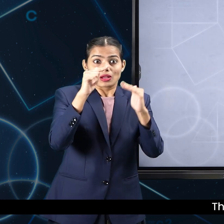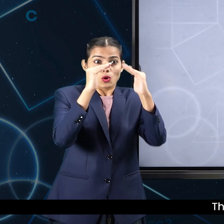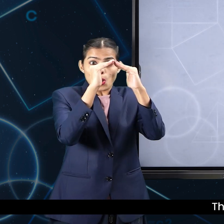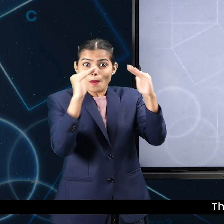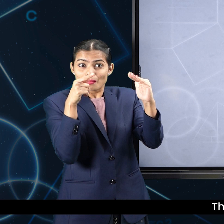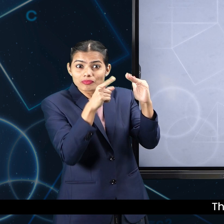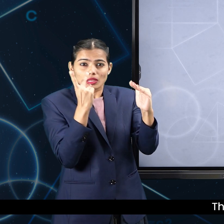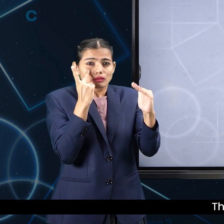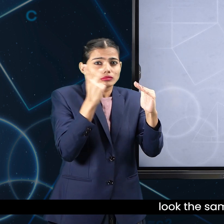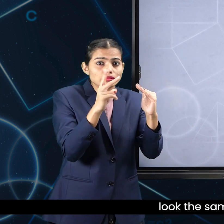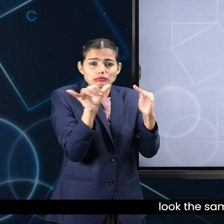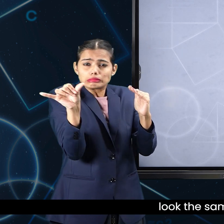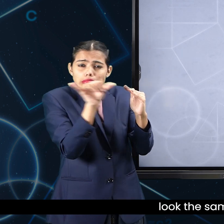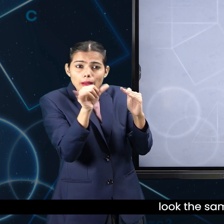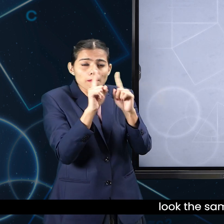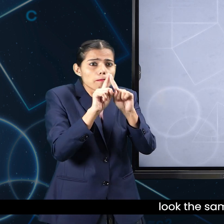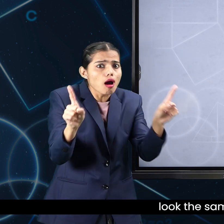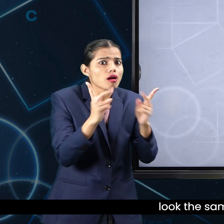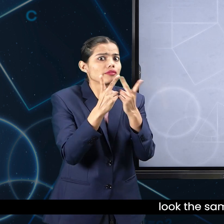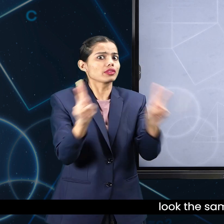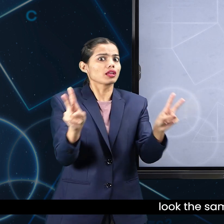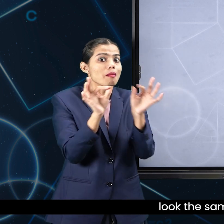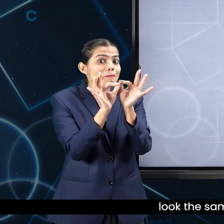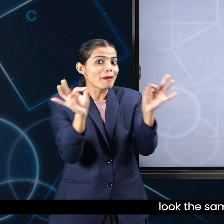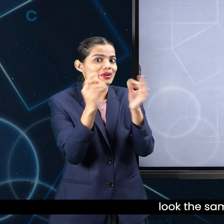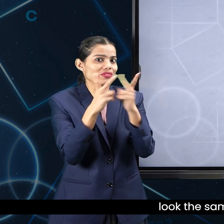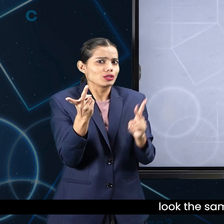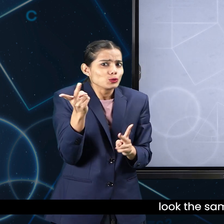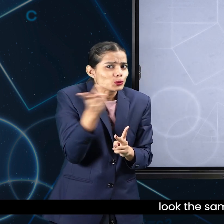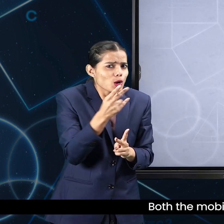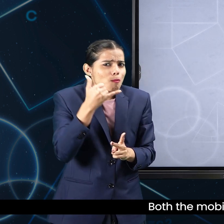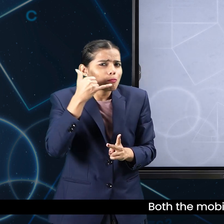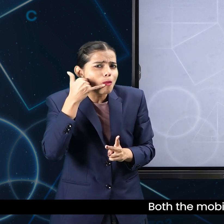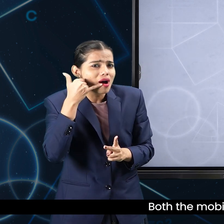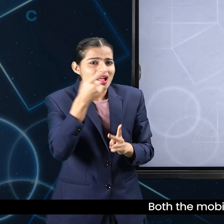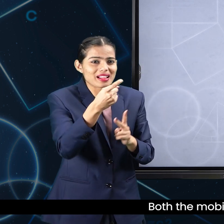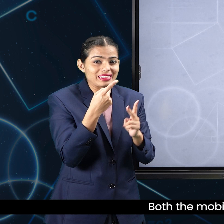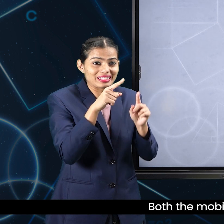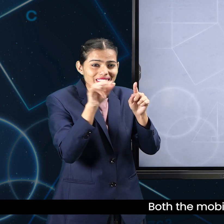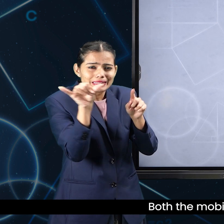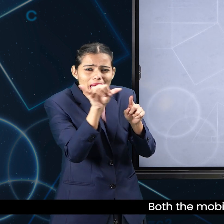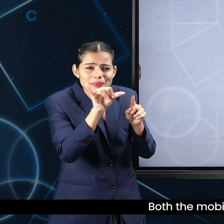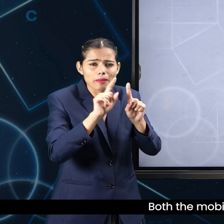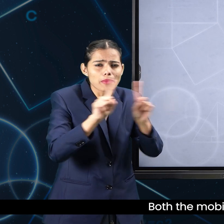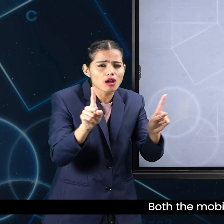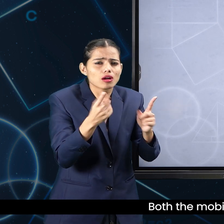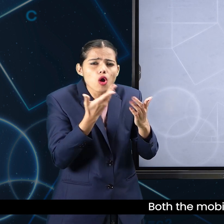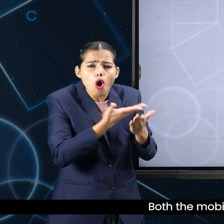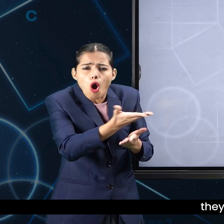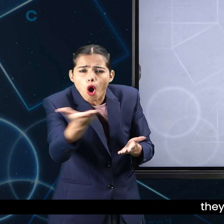above houses look the same but are different in size. Both the mobile phones are the same but they